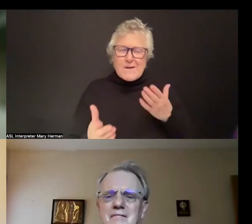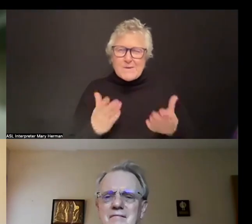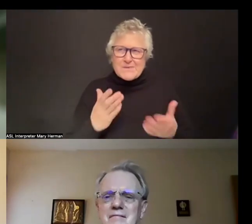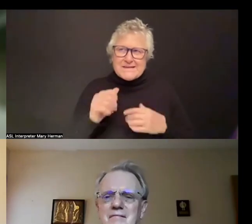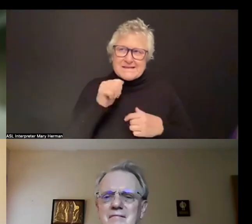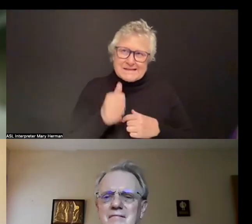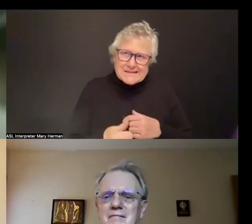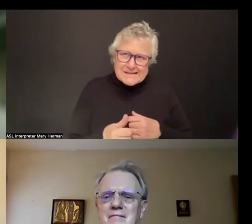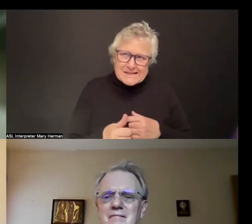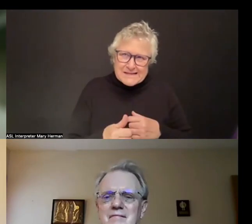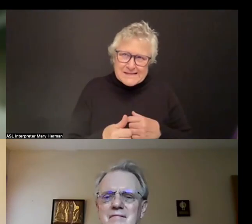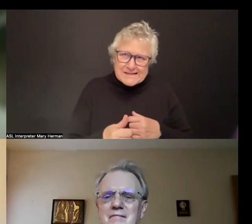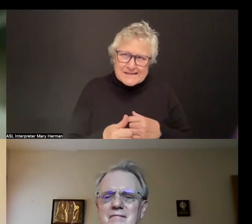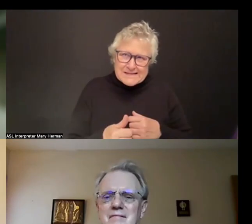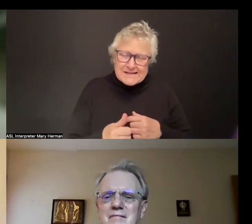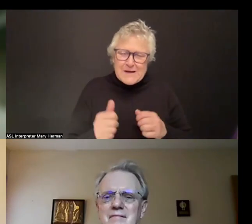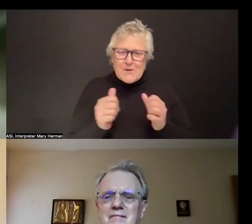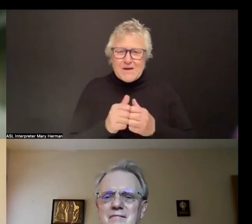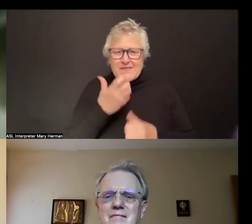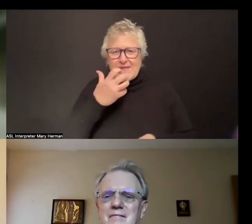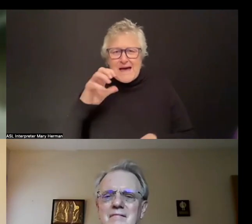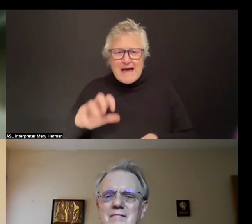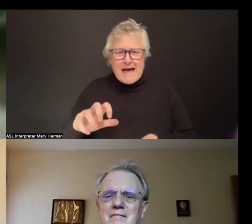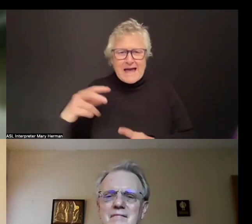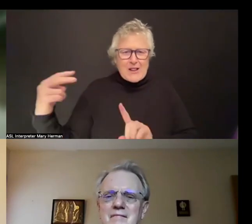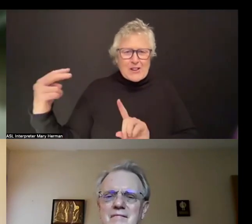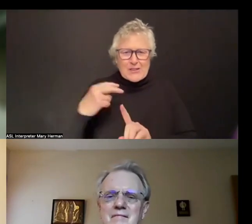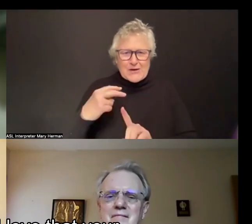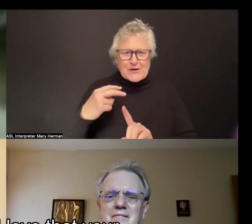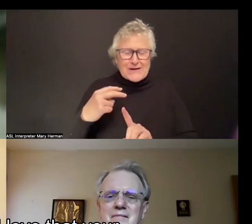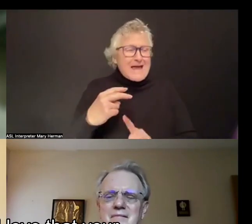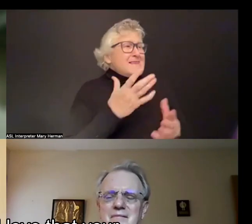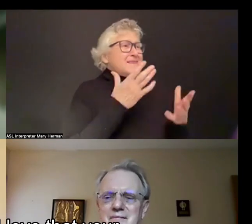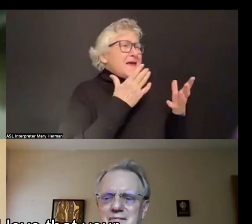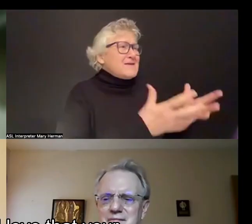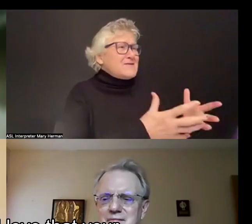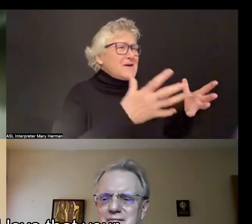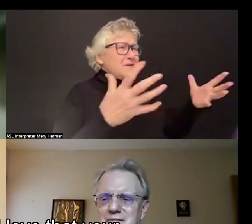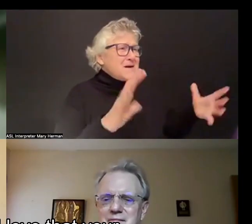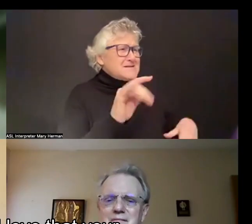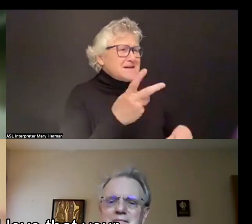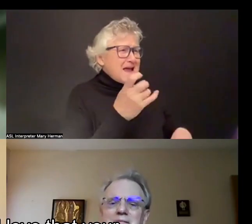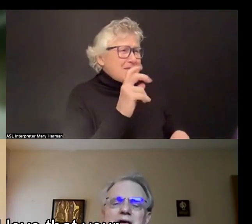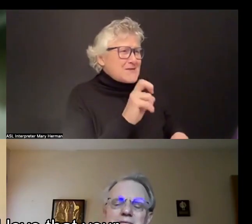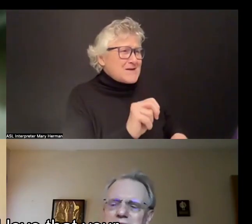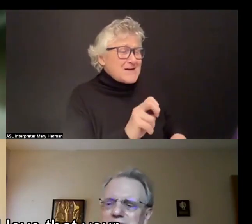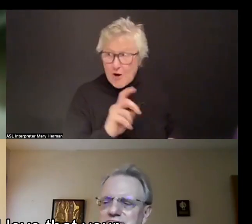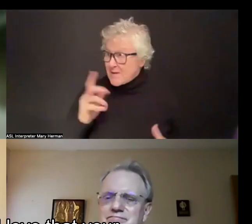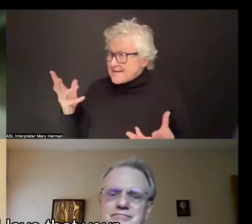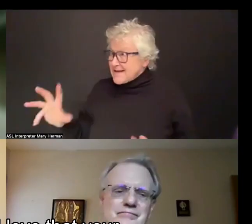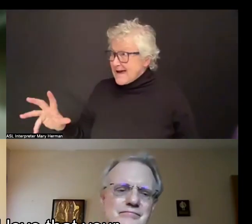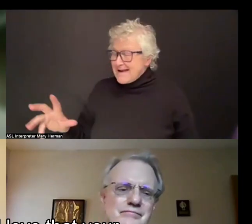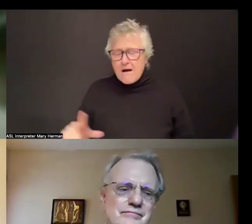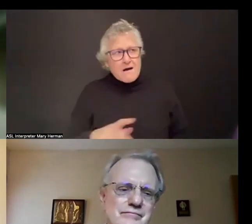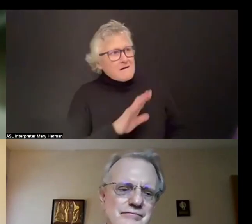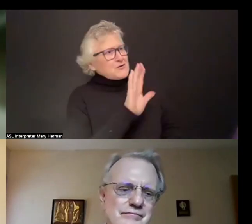disapproval. Thank you Marion so looked. much, Catherine. Are we done? Okay, thank you. No, I mean, I love your descriptions are